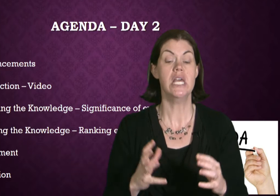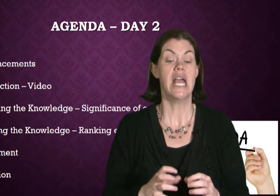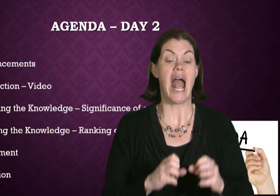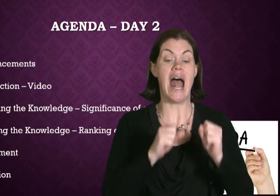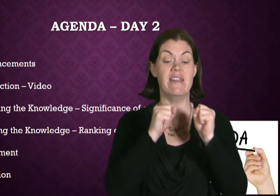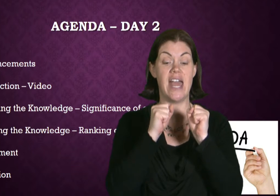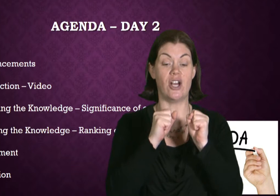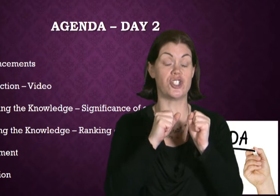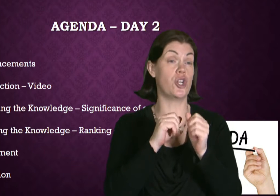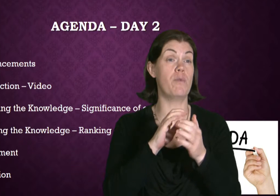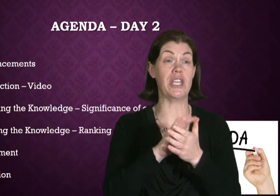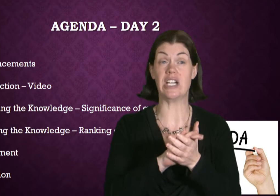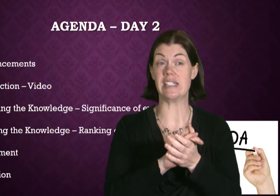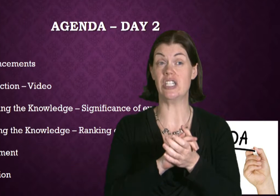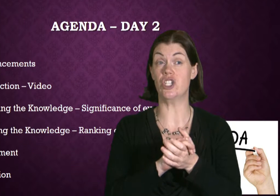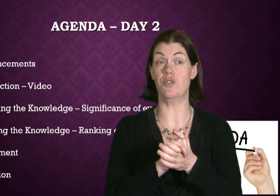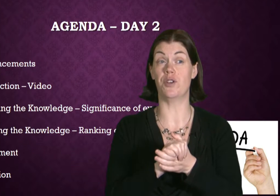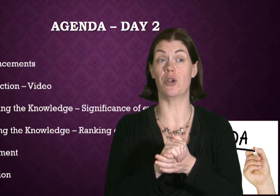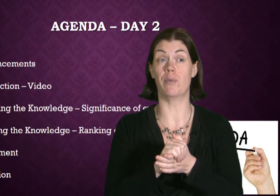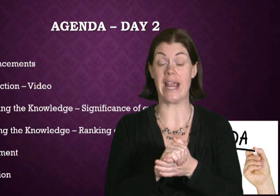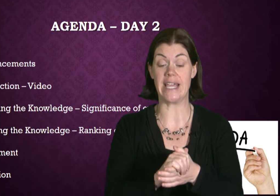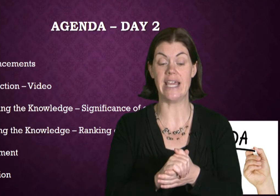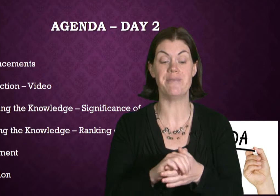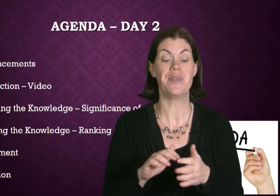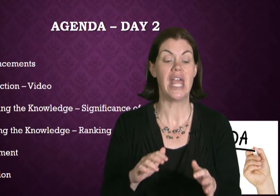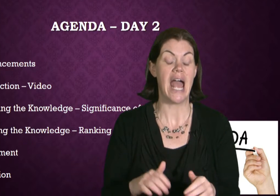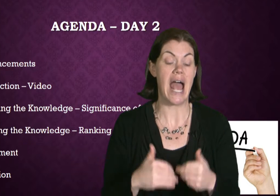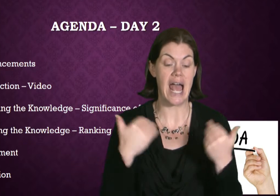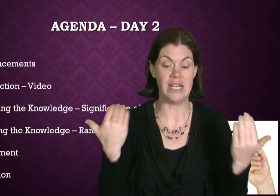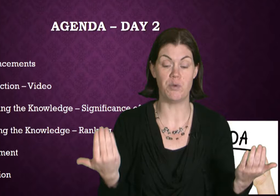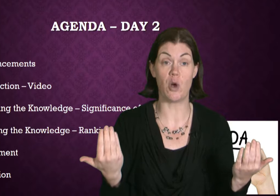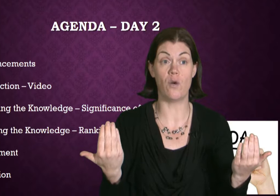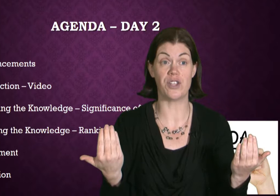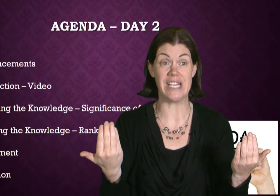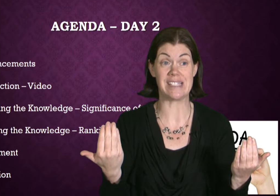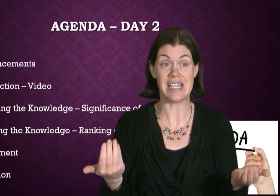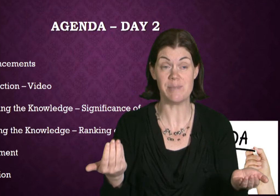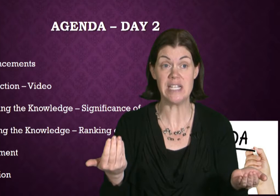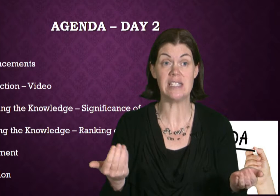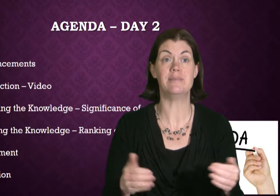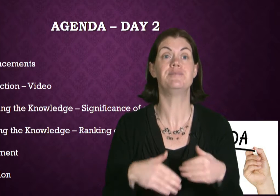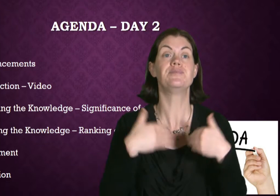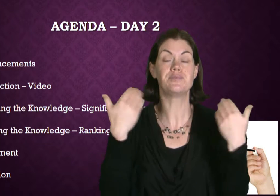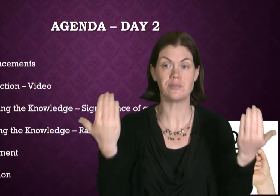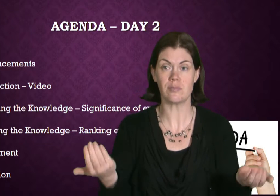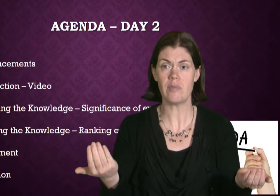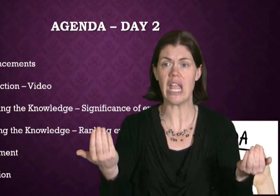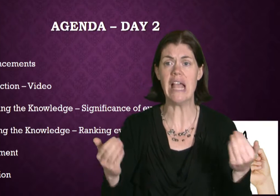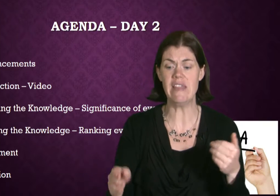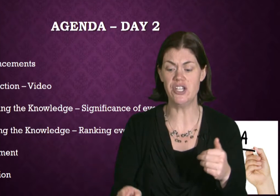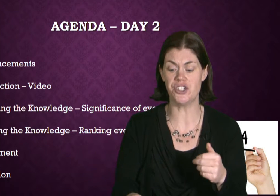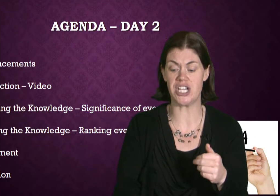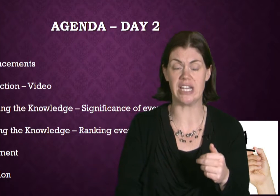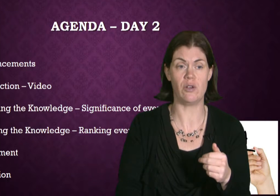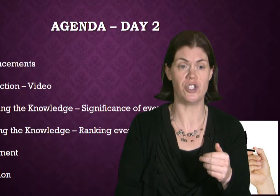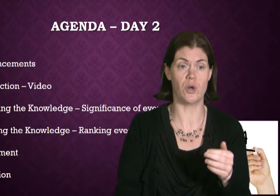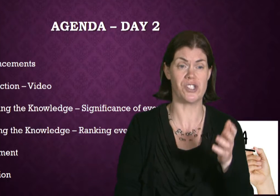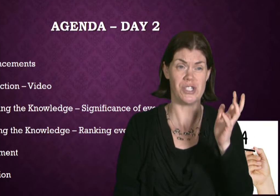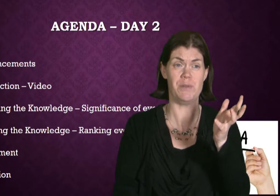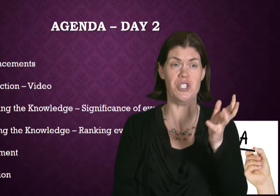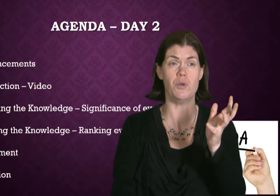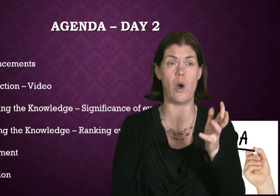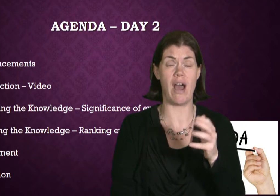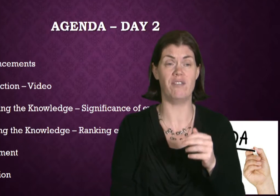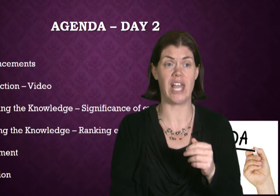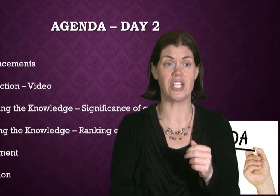forum. And then I'll show you what you guys need to do for your ranking. And we'll go over the assessment. And then your ticket out the door,